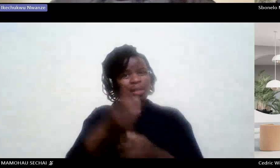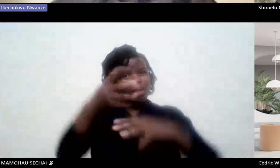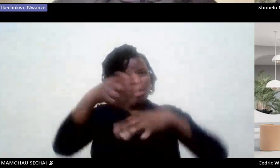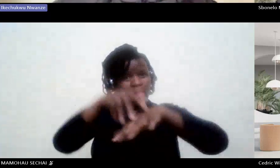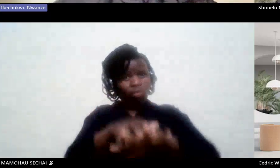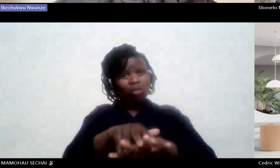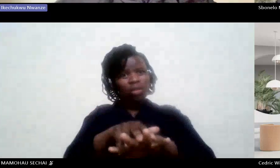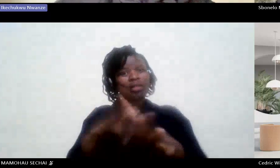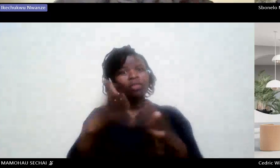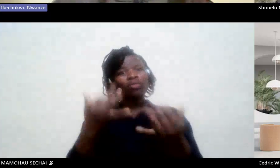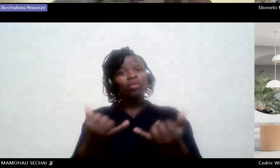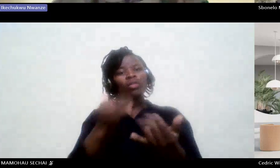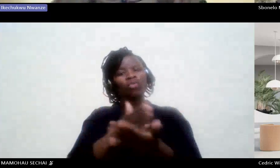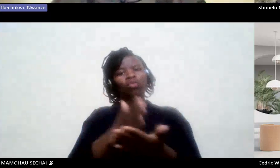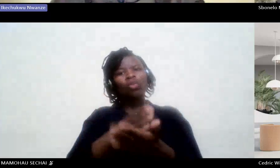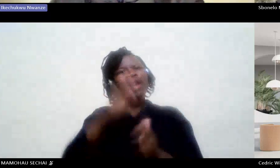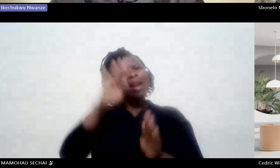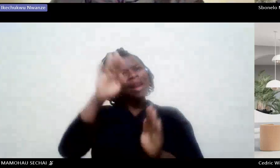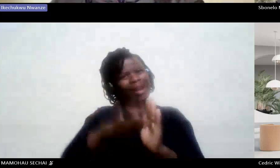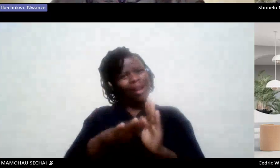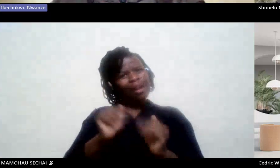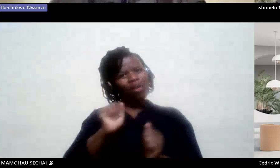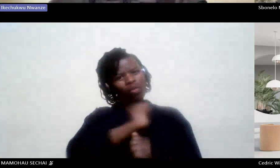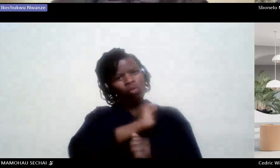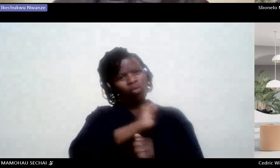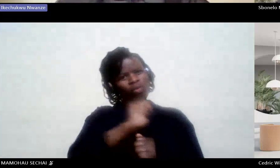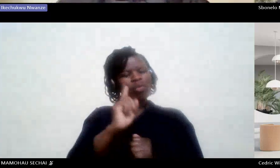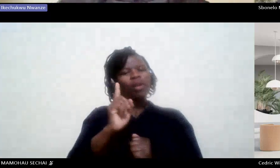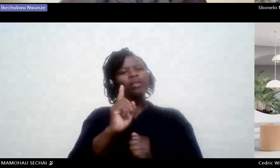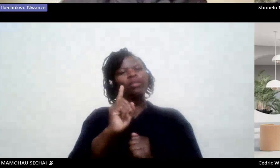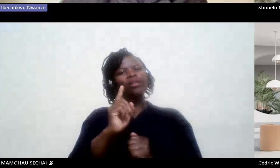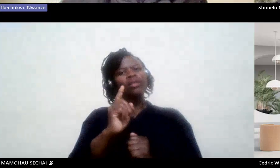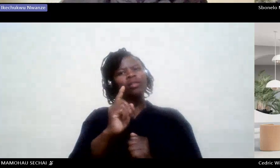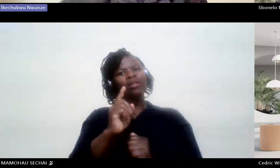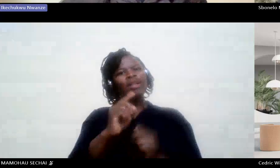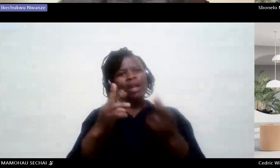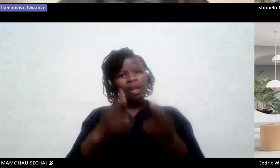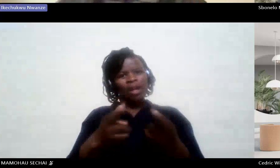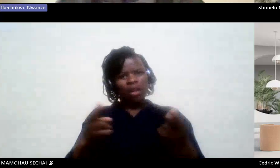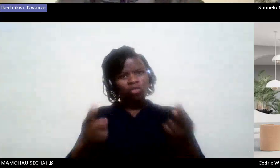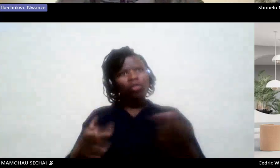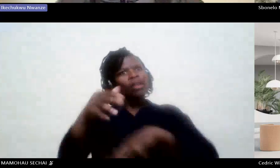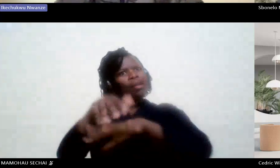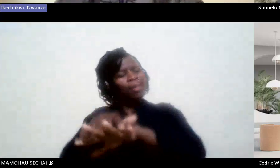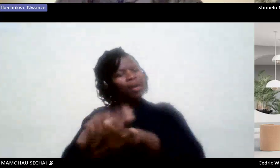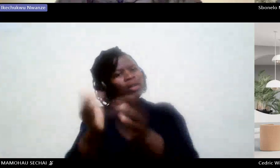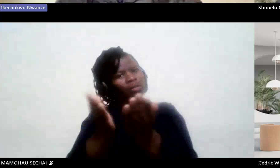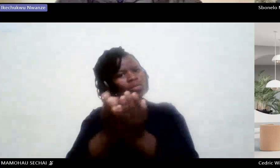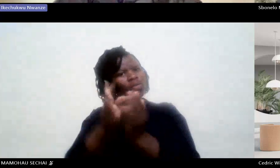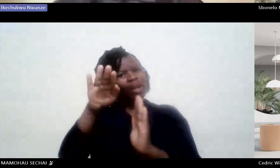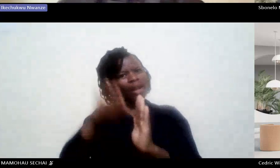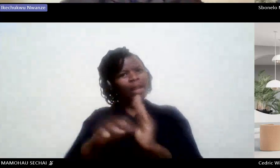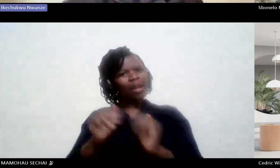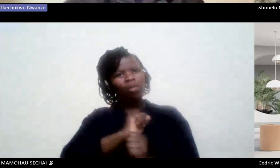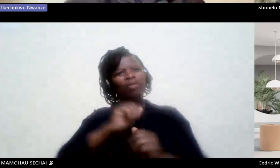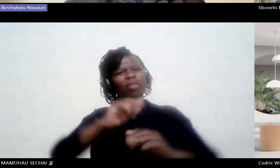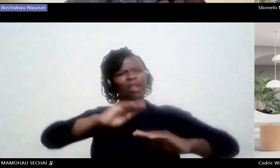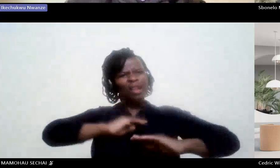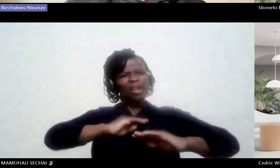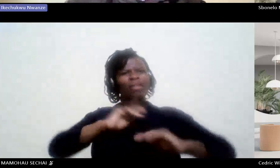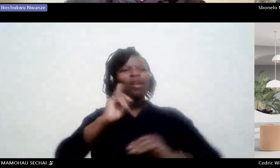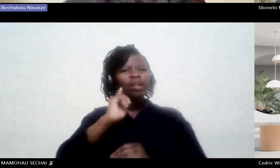resources in special schools, lack of resources in mainstream schools, lack of enough teachers. We don't have the money to train teachers. We